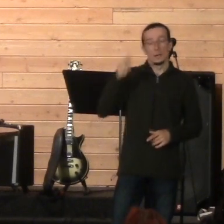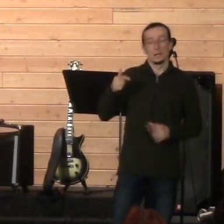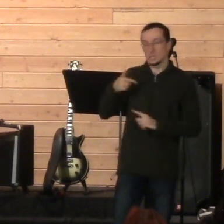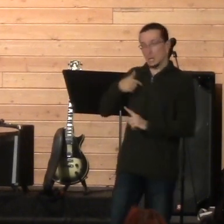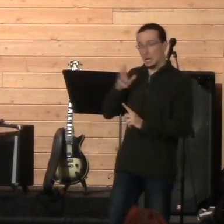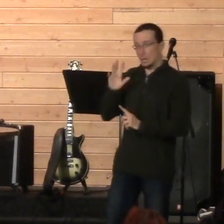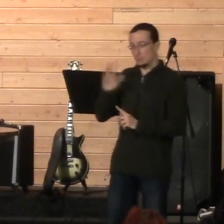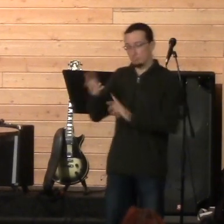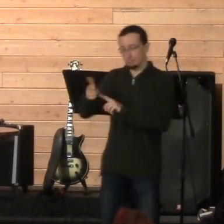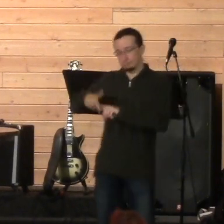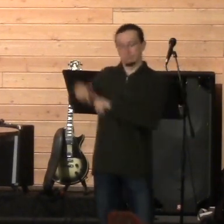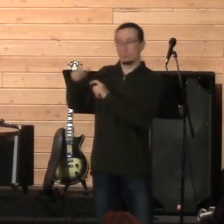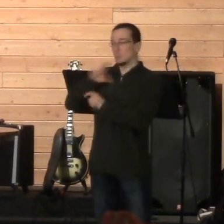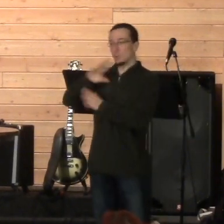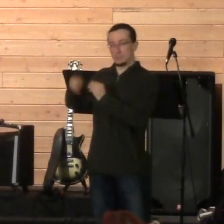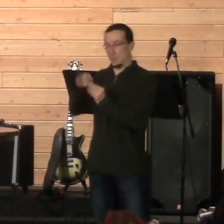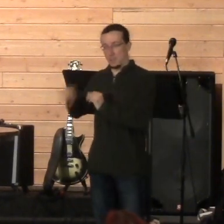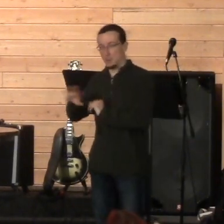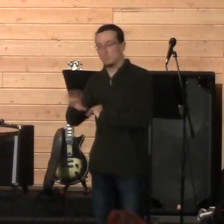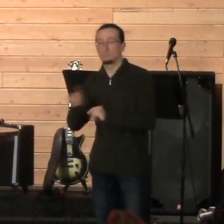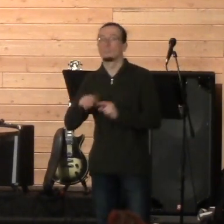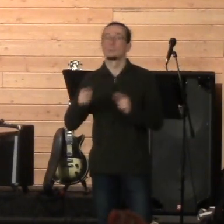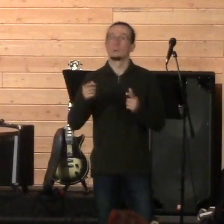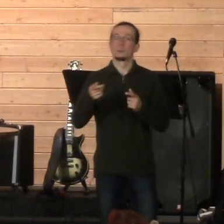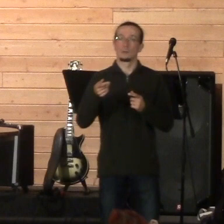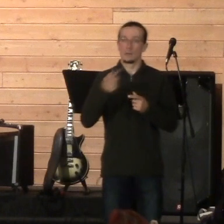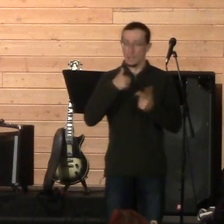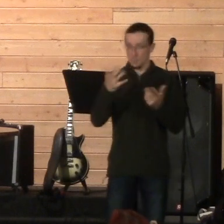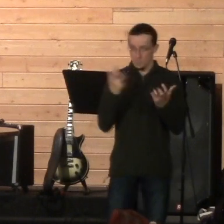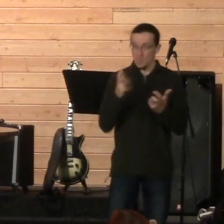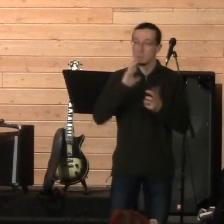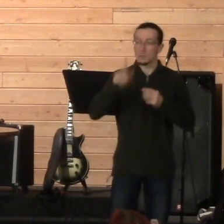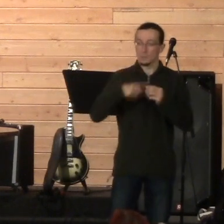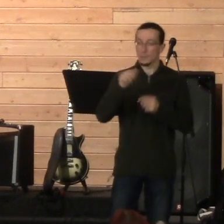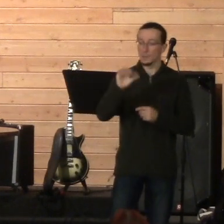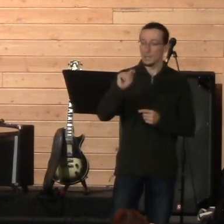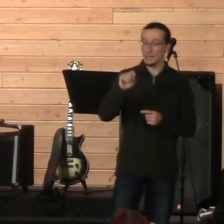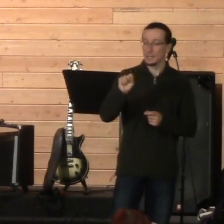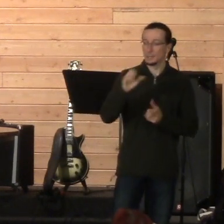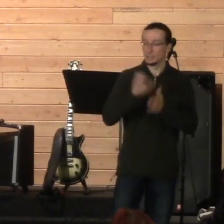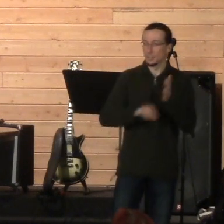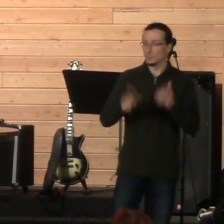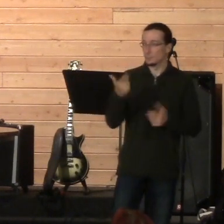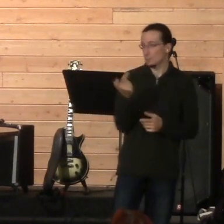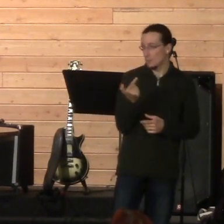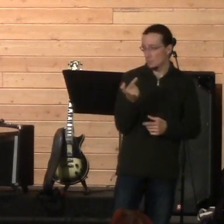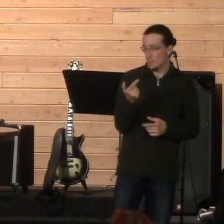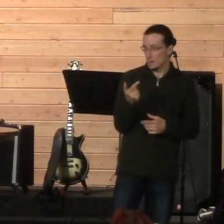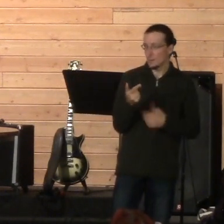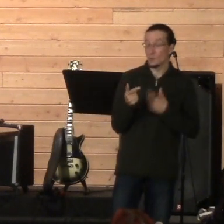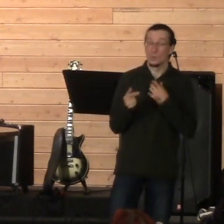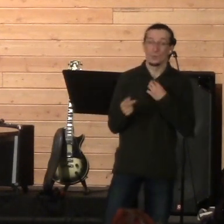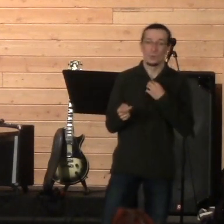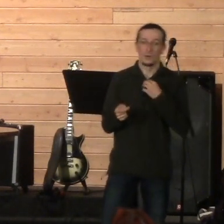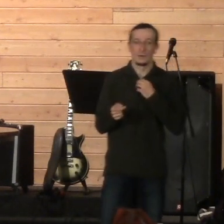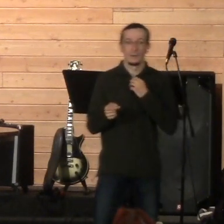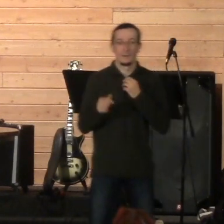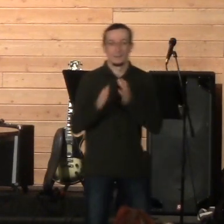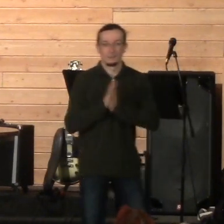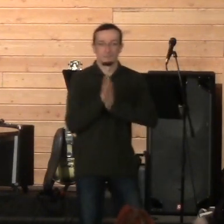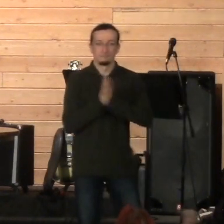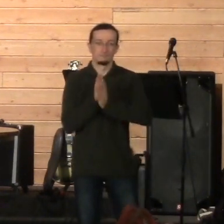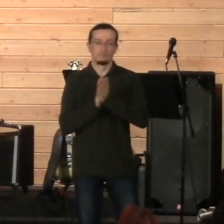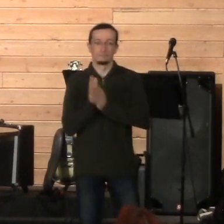but I want to talk to you guys about Acts chapter 21. Oh man, this is good, this is good.